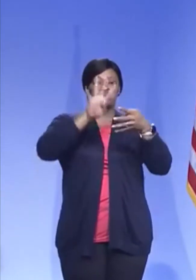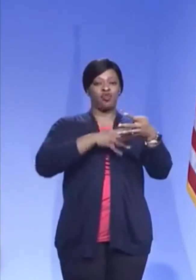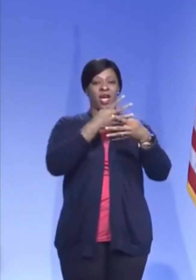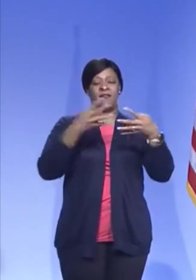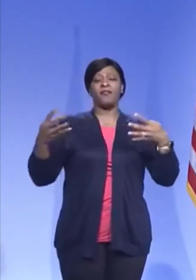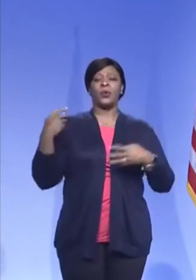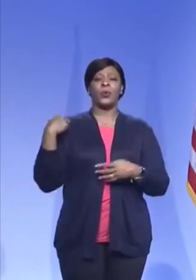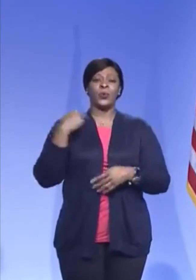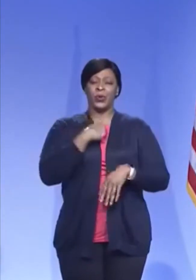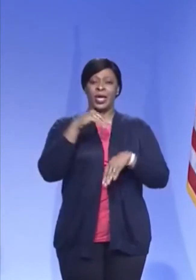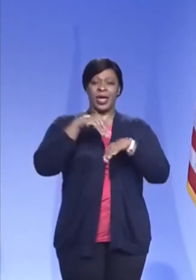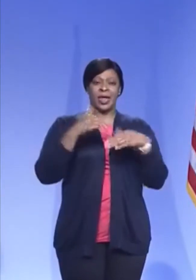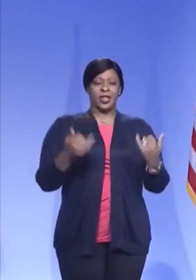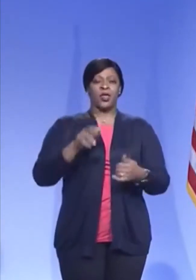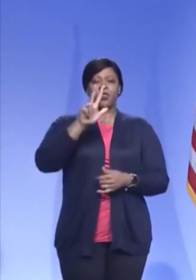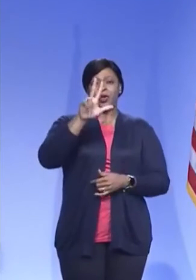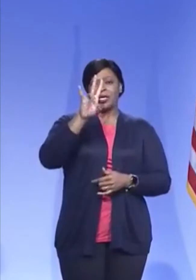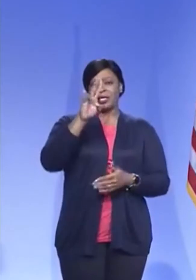We are at